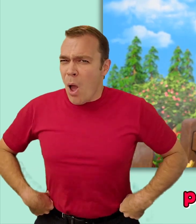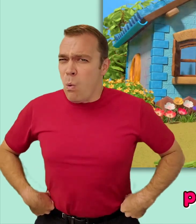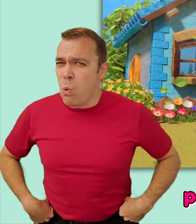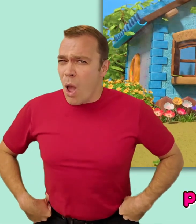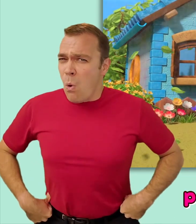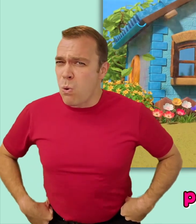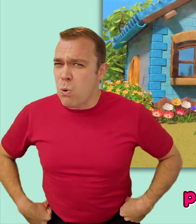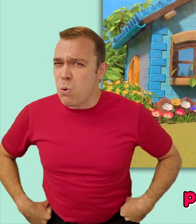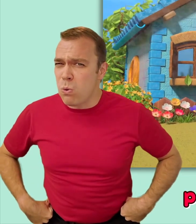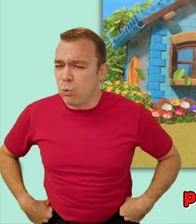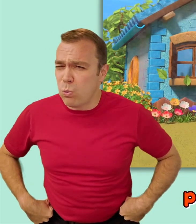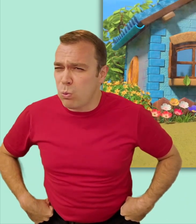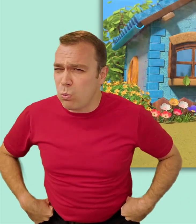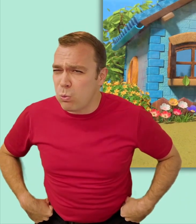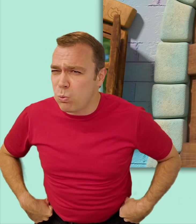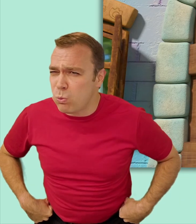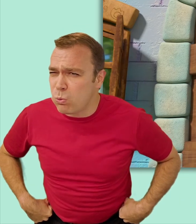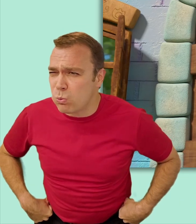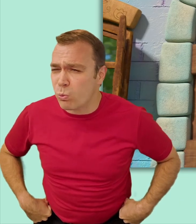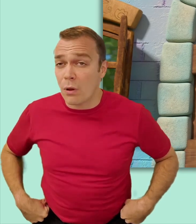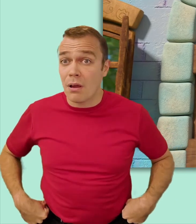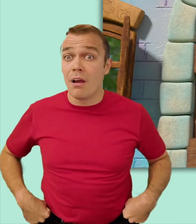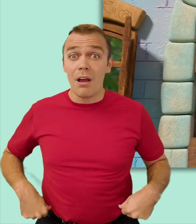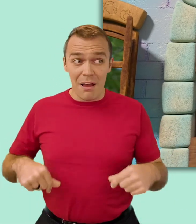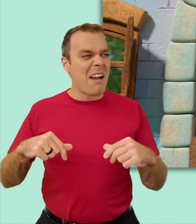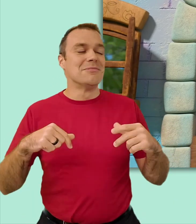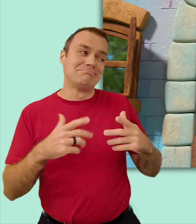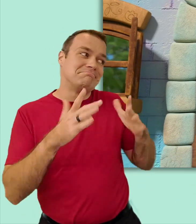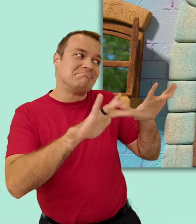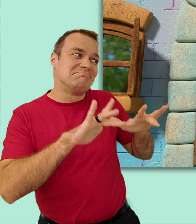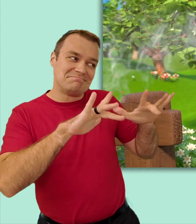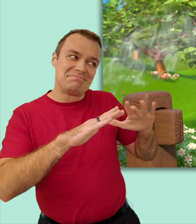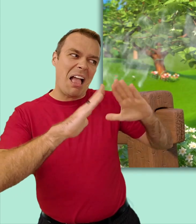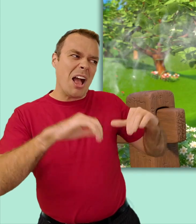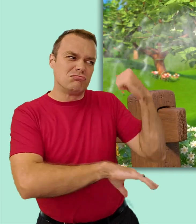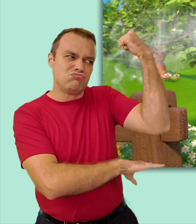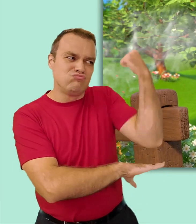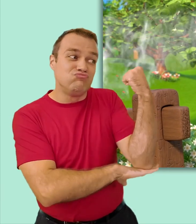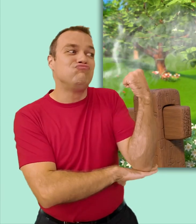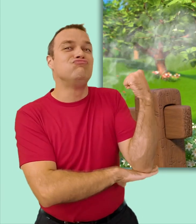puffed, then he let out a puff. Poor wolf, our house is staying up.